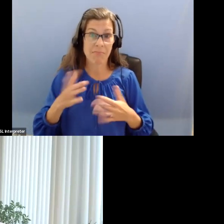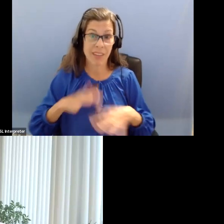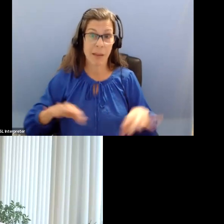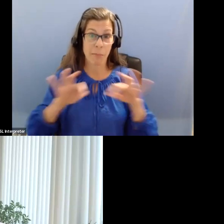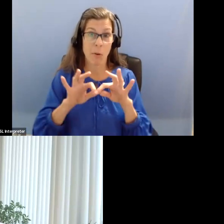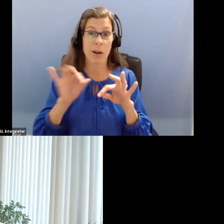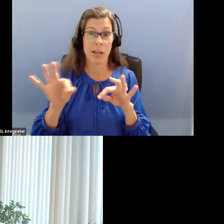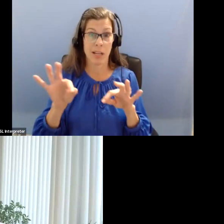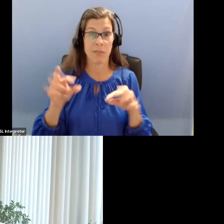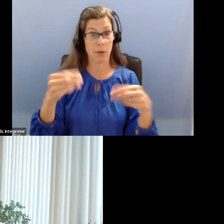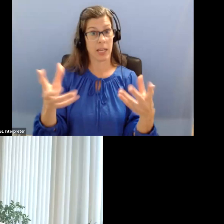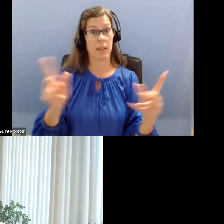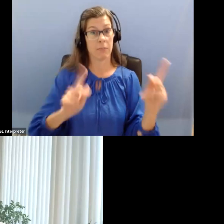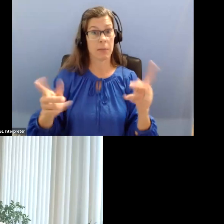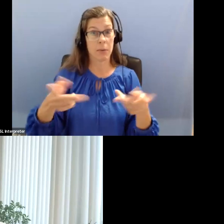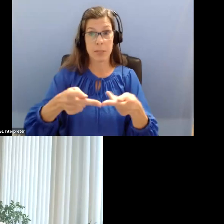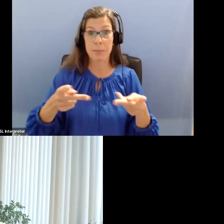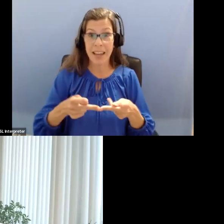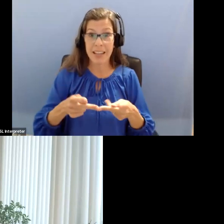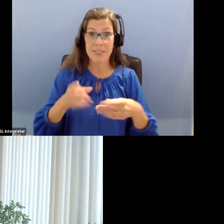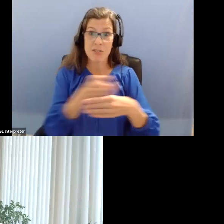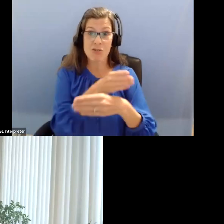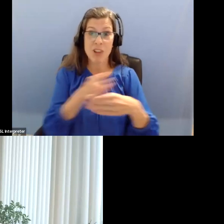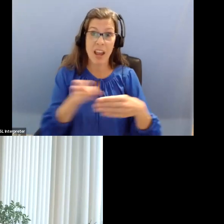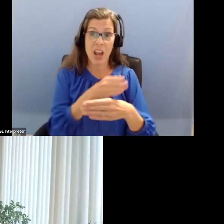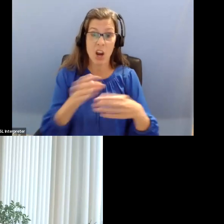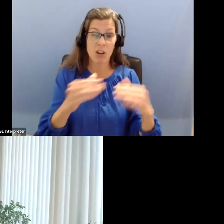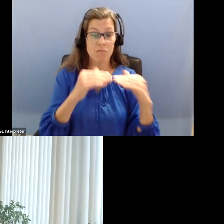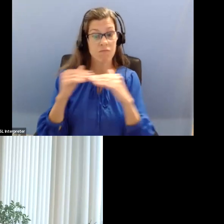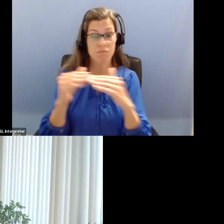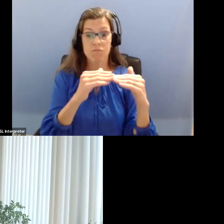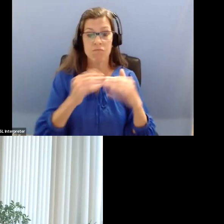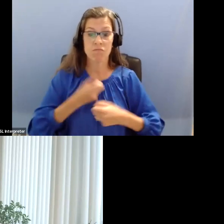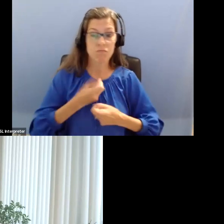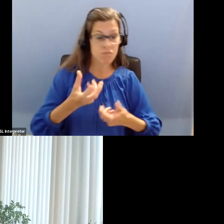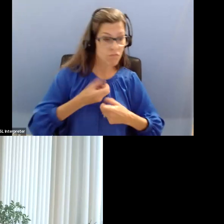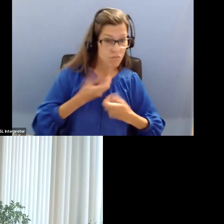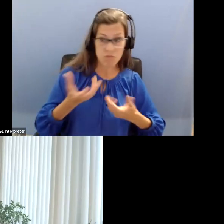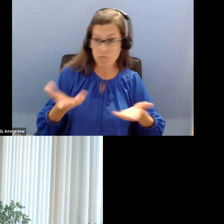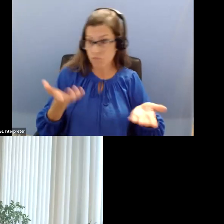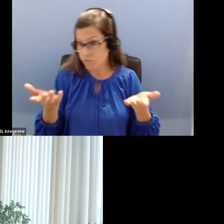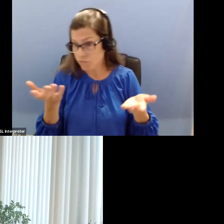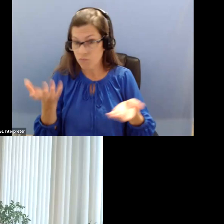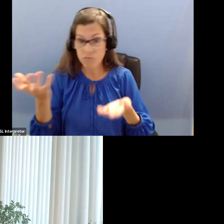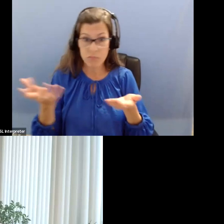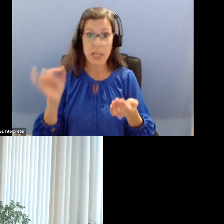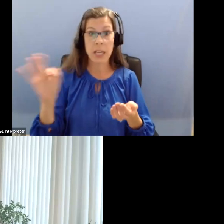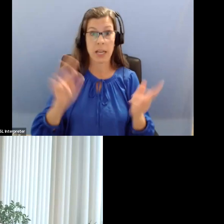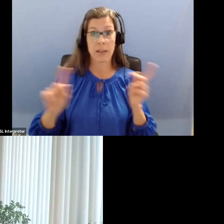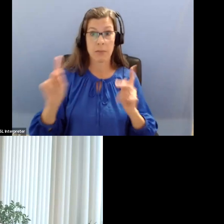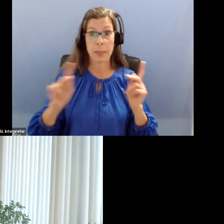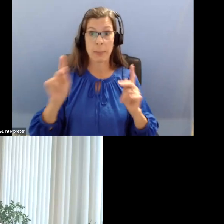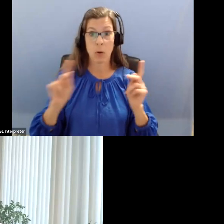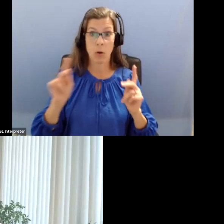happens pretty well. I mean, I've been very impressed that when there are things said that people really don't